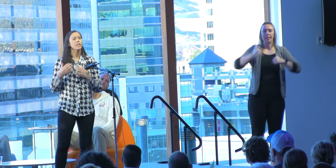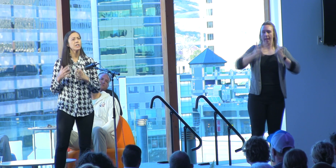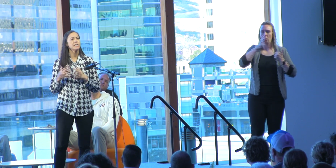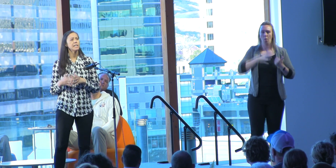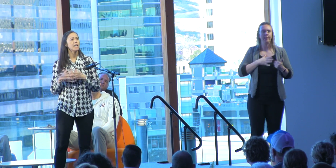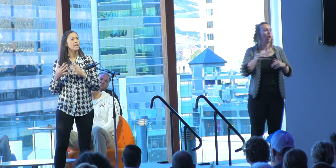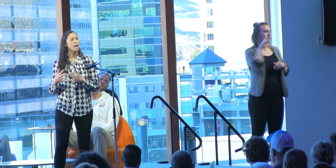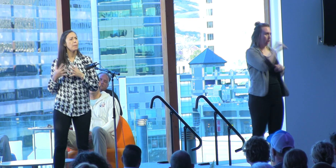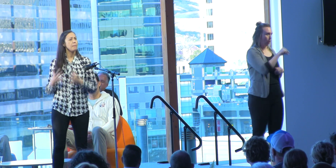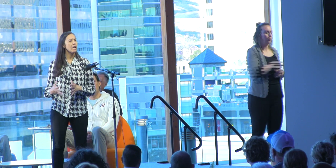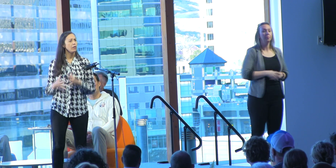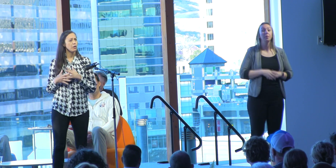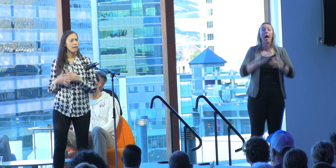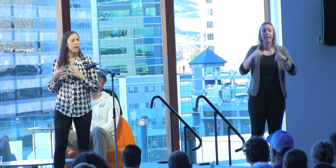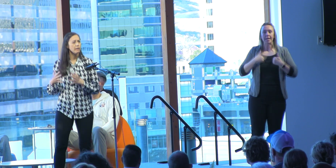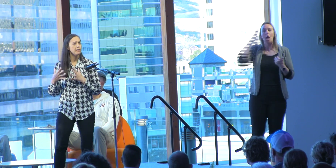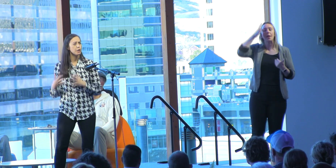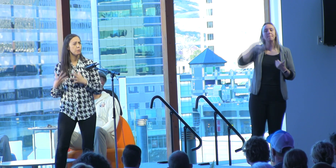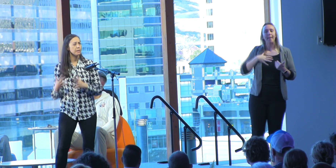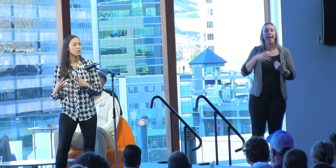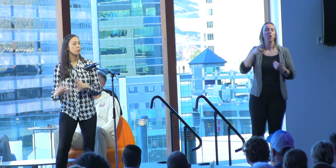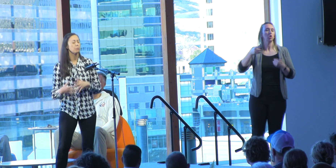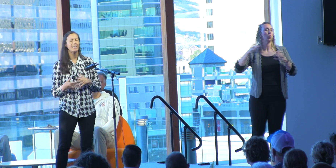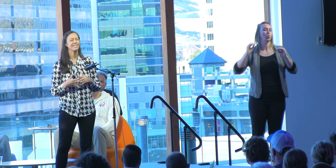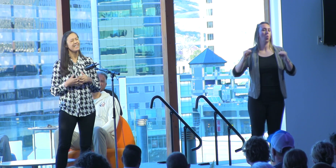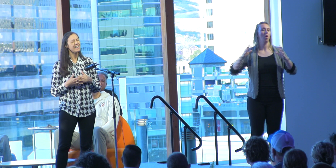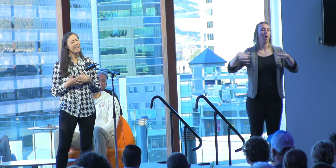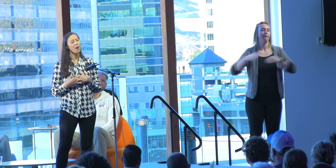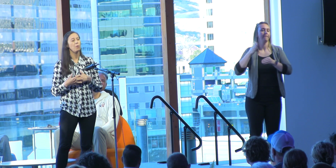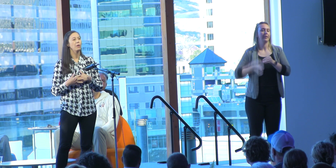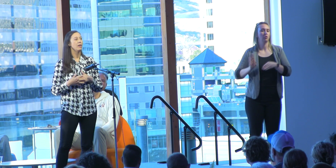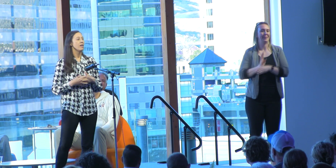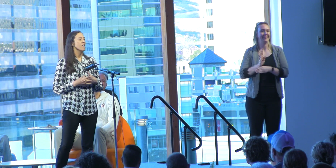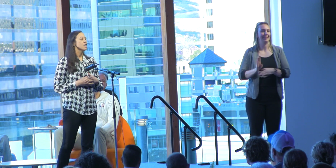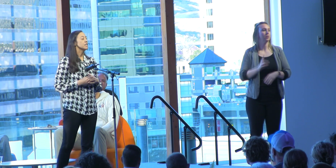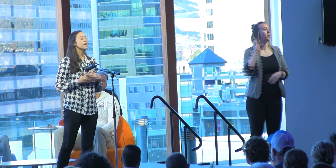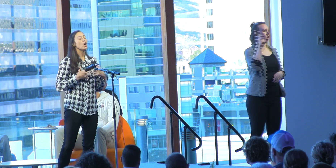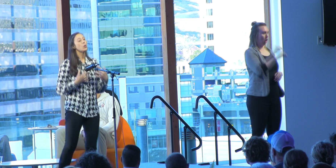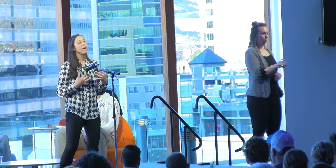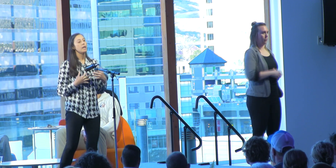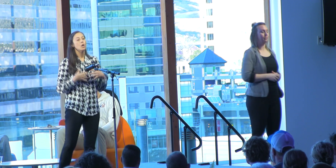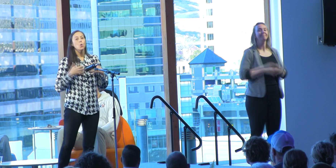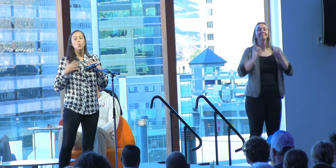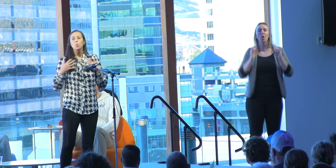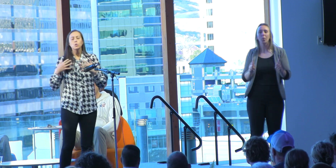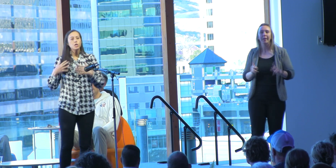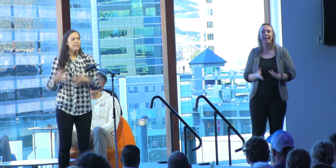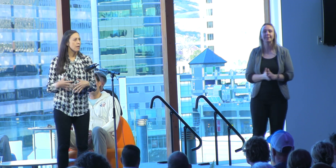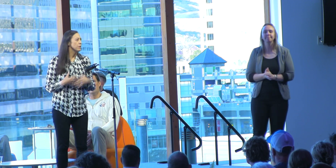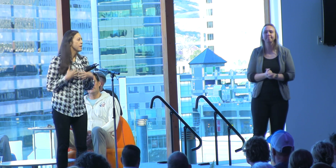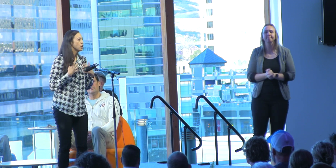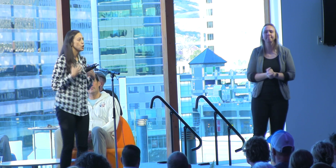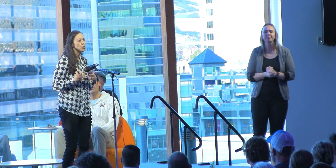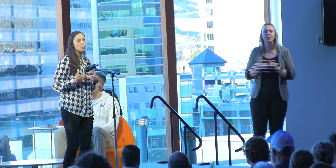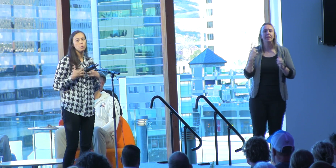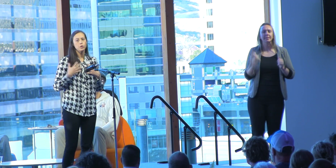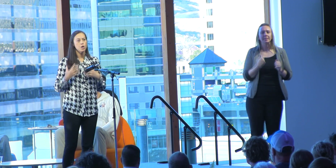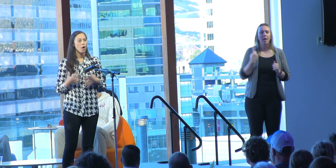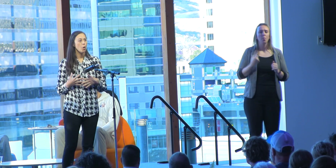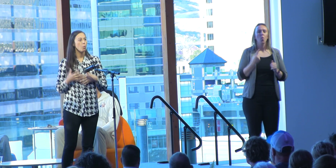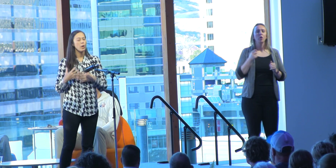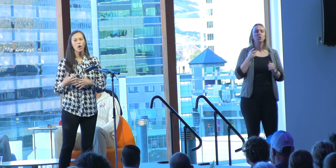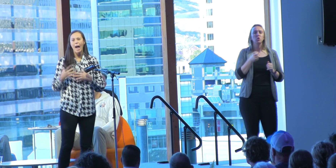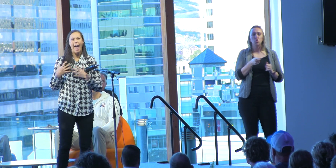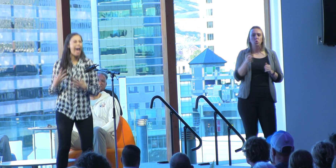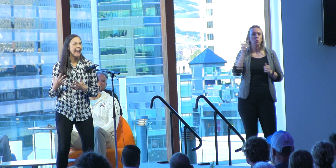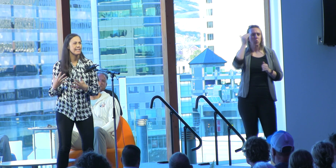you're here to see a young male that you have unfinished business with. We're like, no. She's like, okay, does someone that you